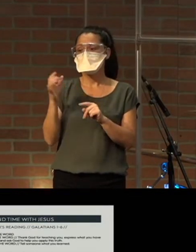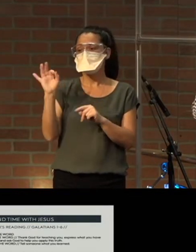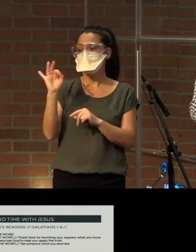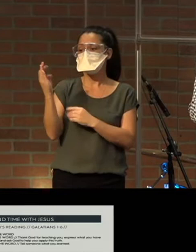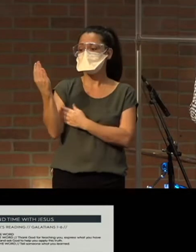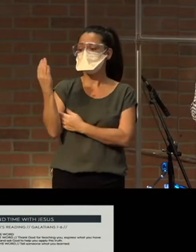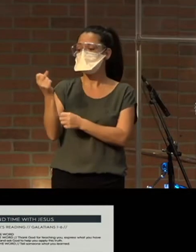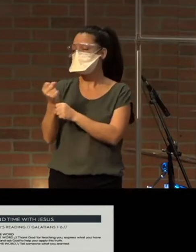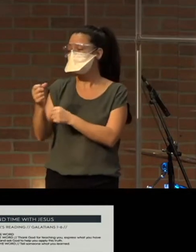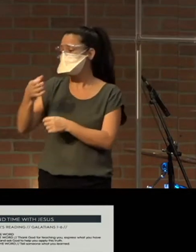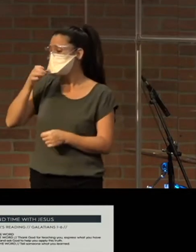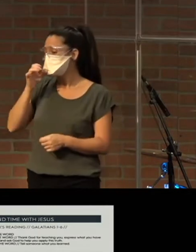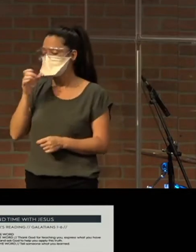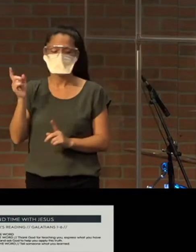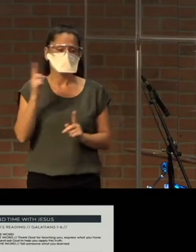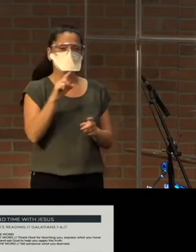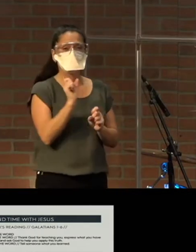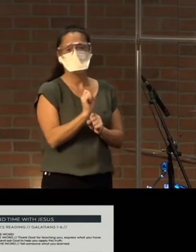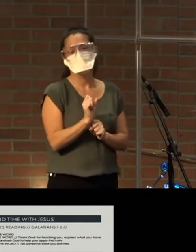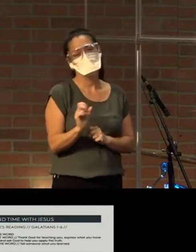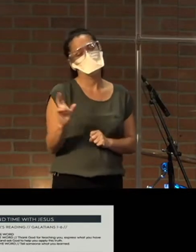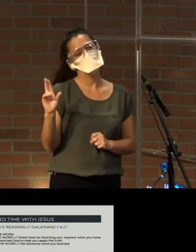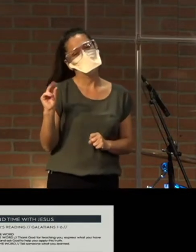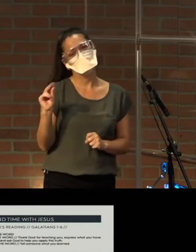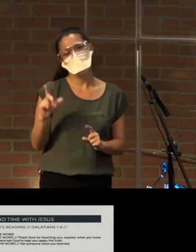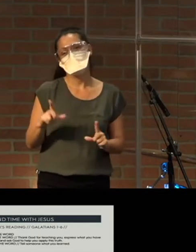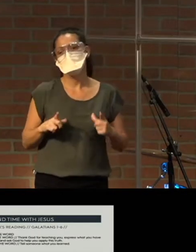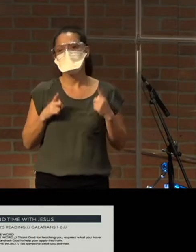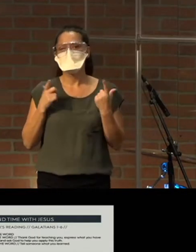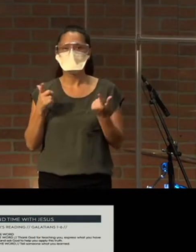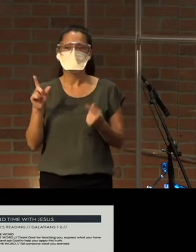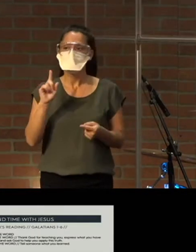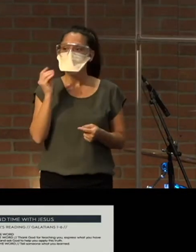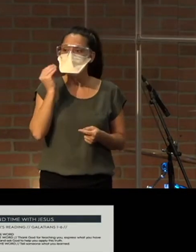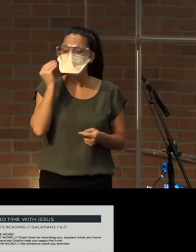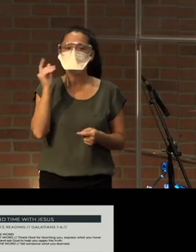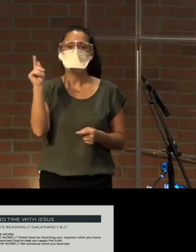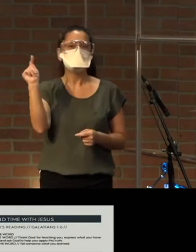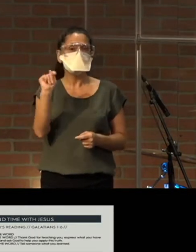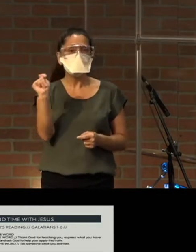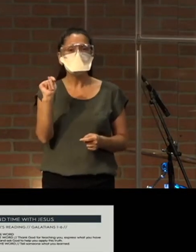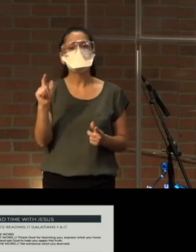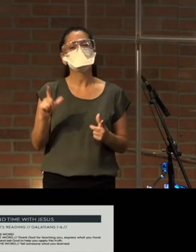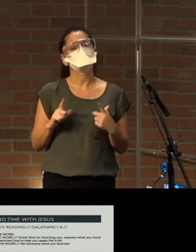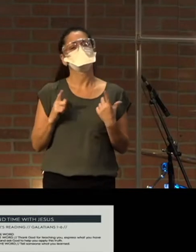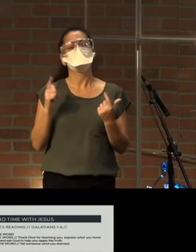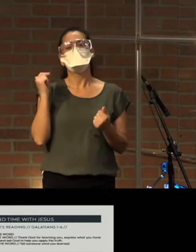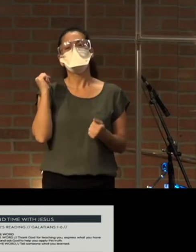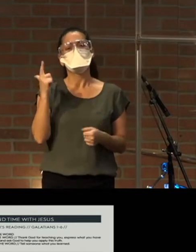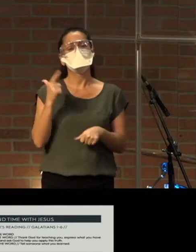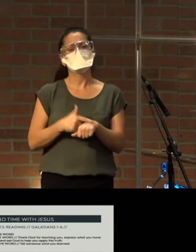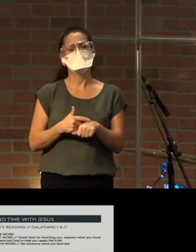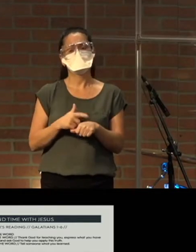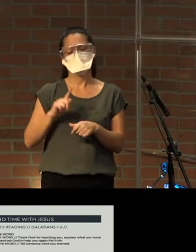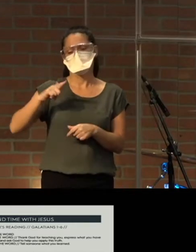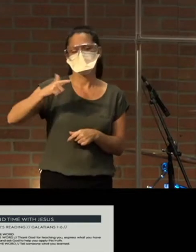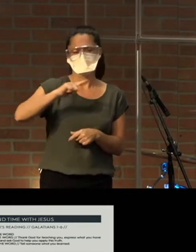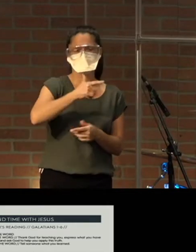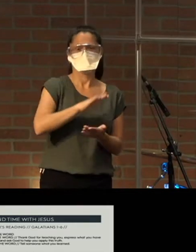a.m. These men shared living spaces and bathrooms and sleeping quarters. They took turns